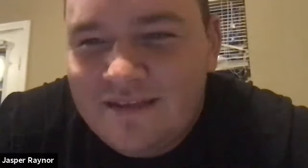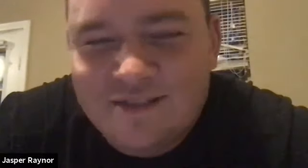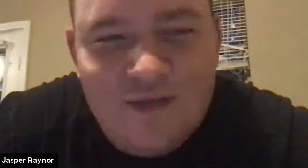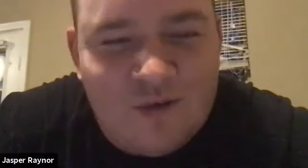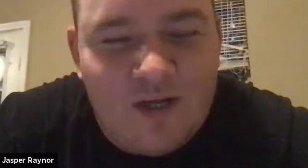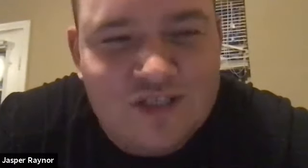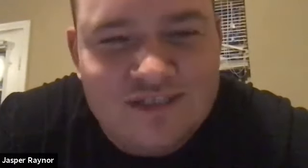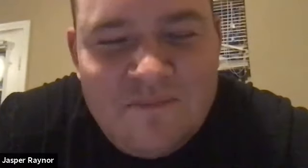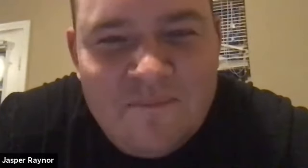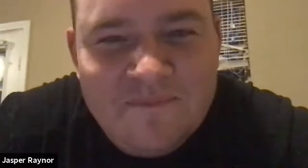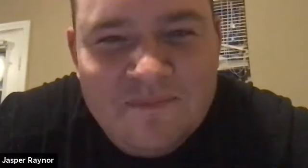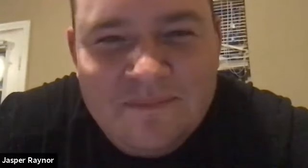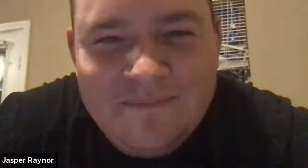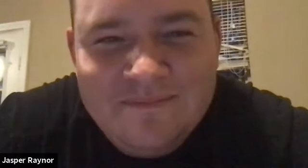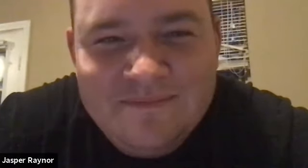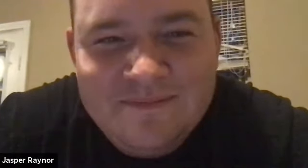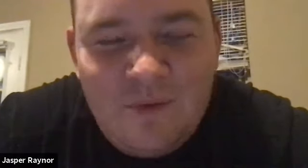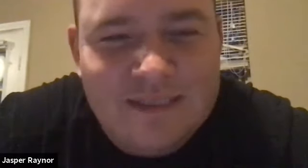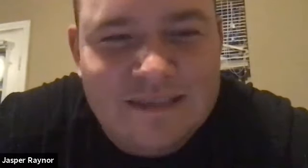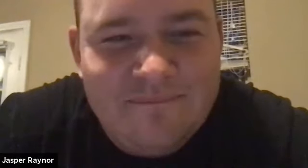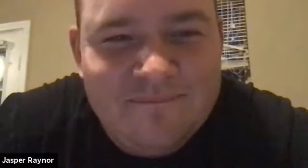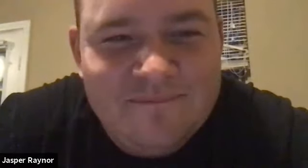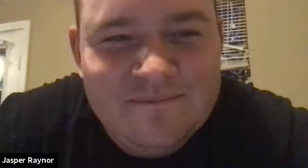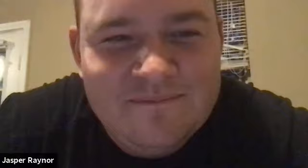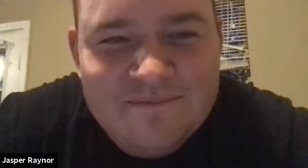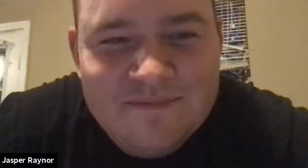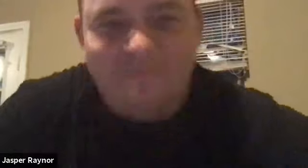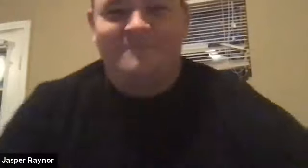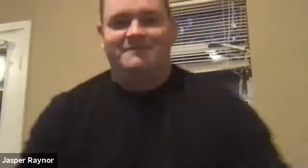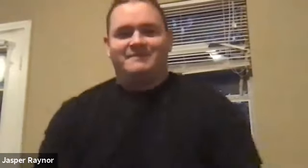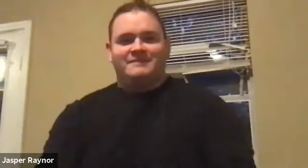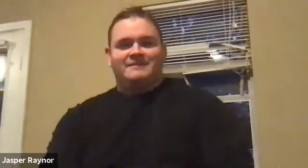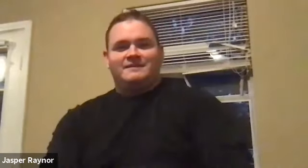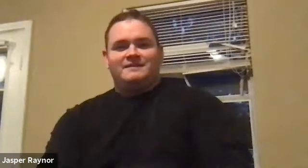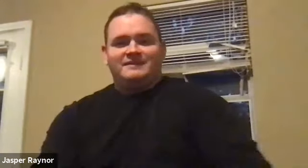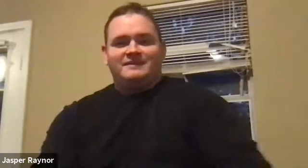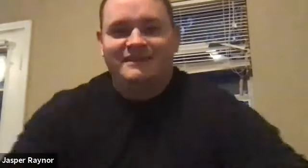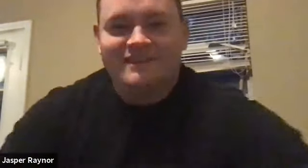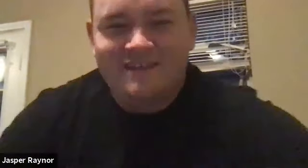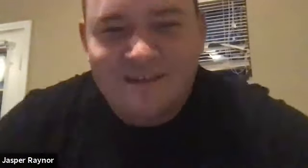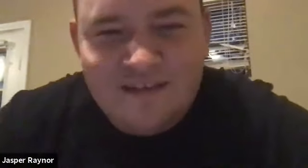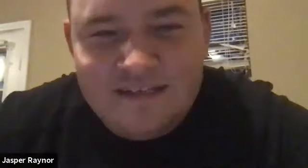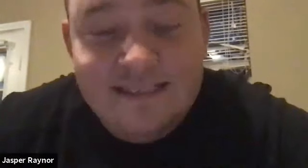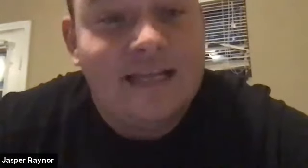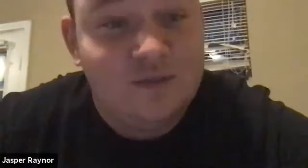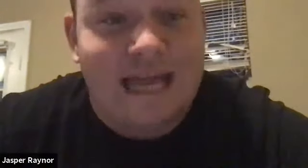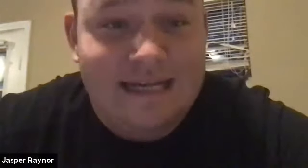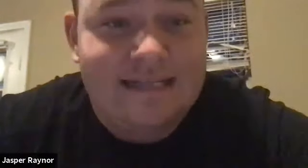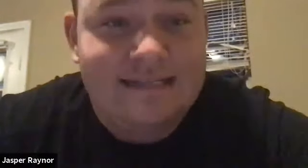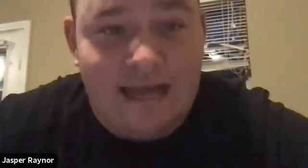Did you have a question? What was it? I think she said, do I sign it or what? Do I just Yeah, spell you it? sign that. Yeah,